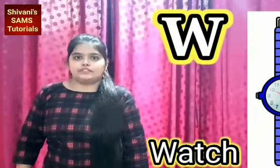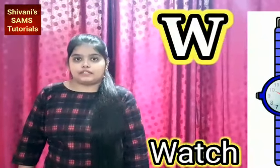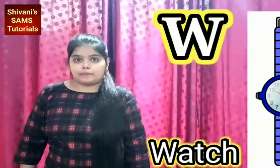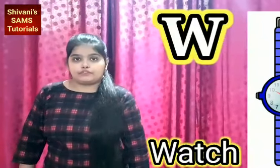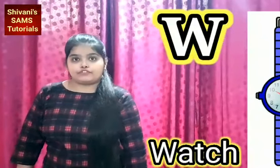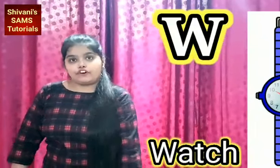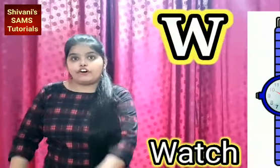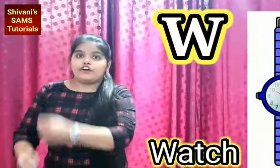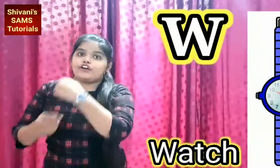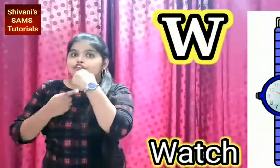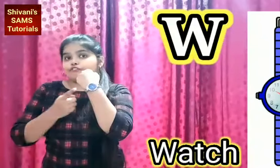W for